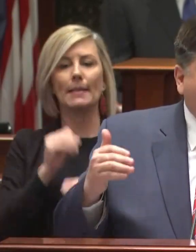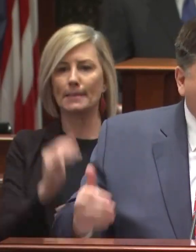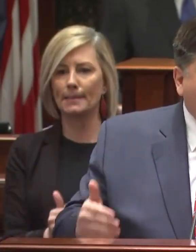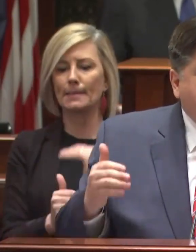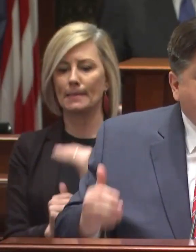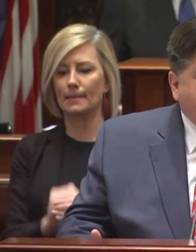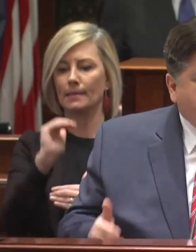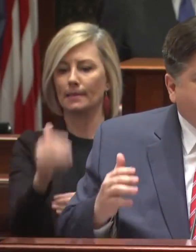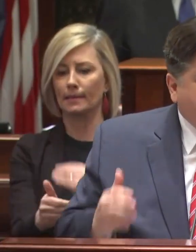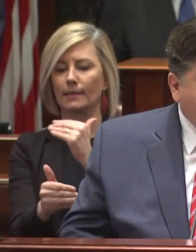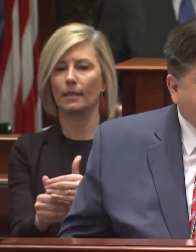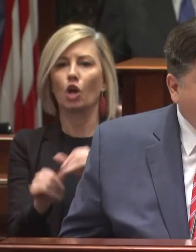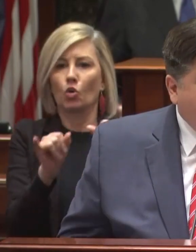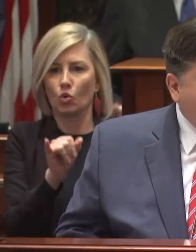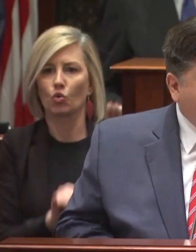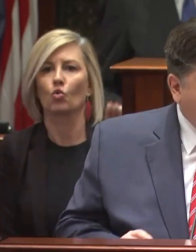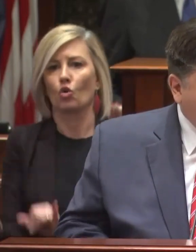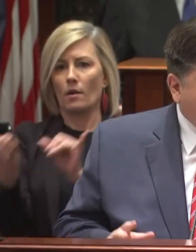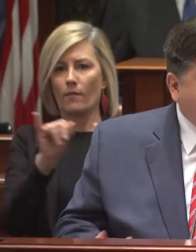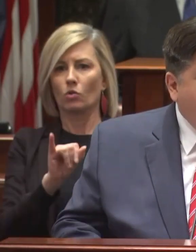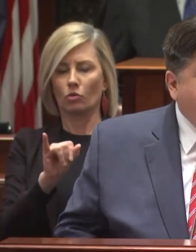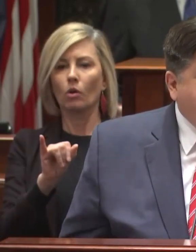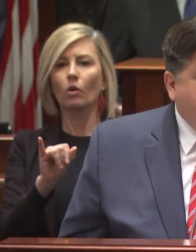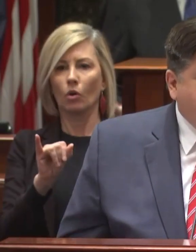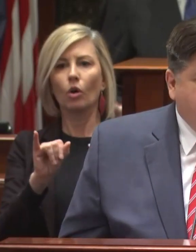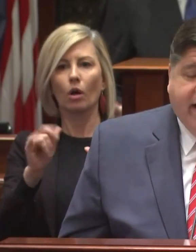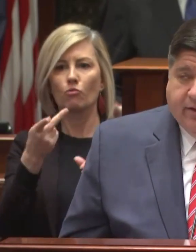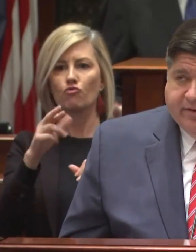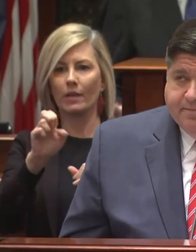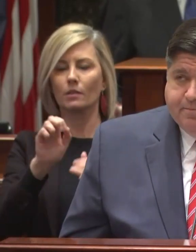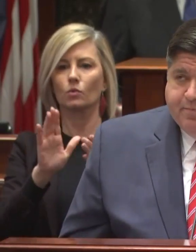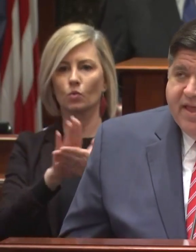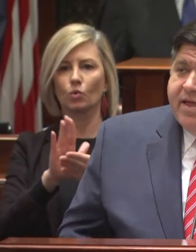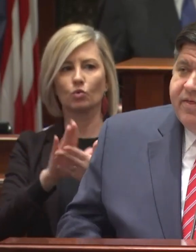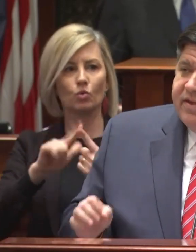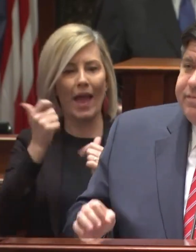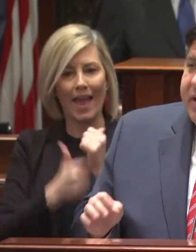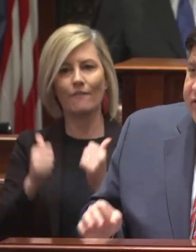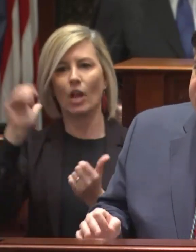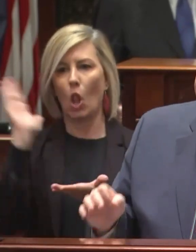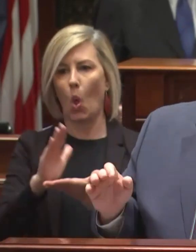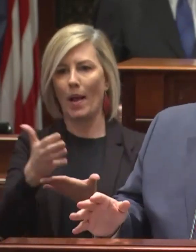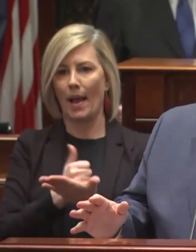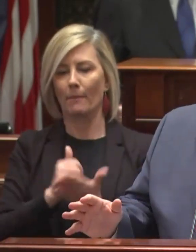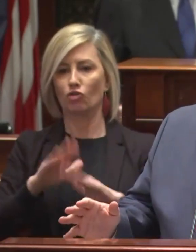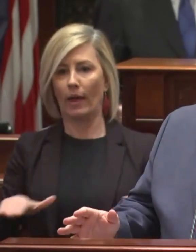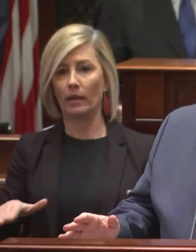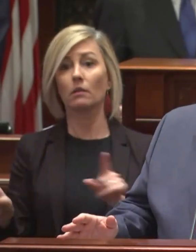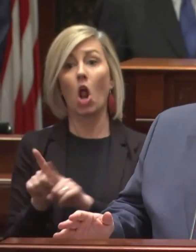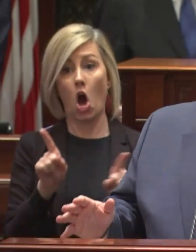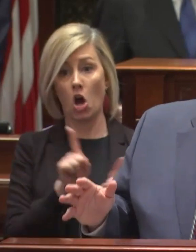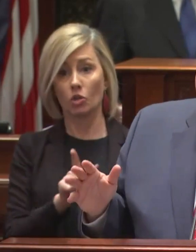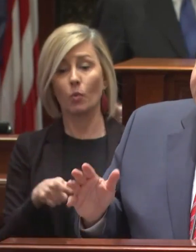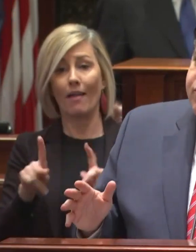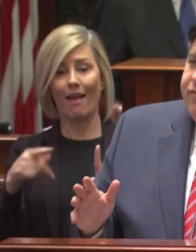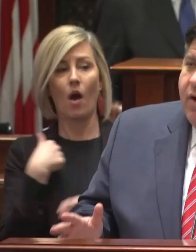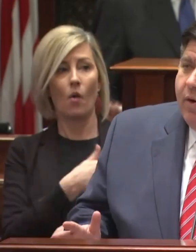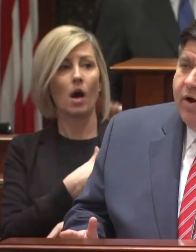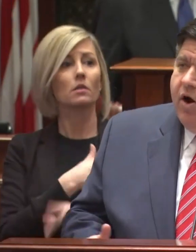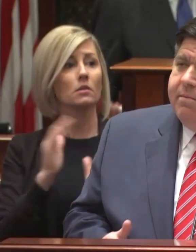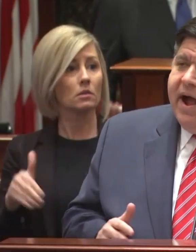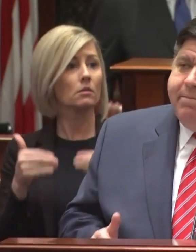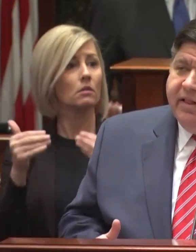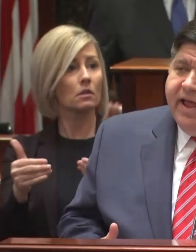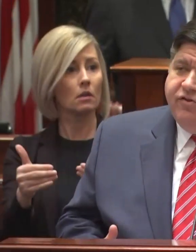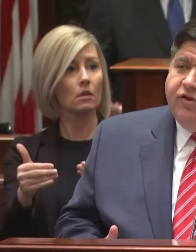step toward universal preschool for every low-income child. This budget also allows us to move